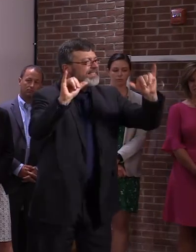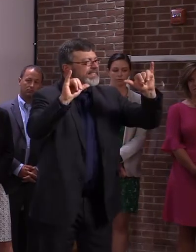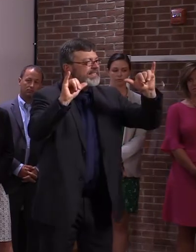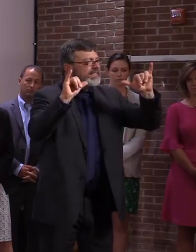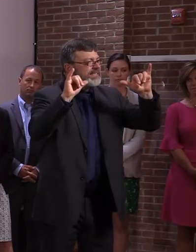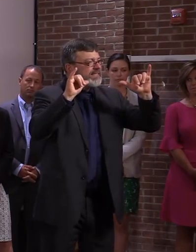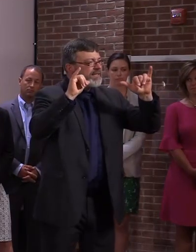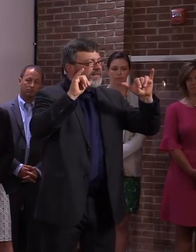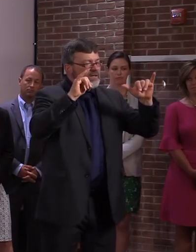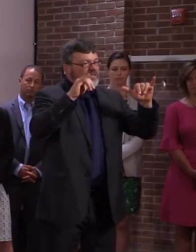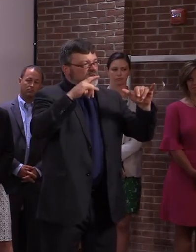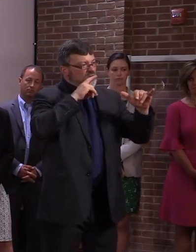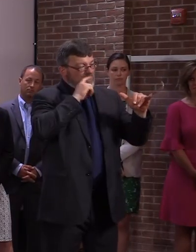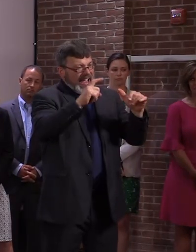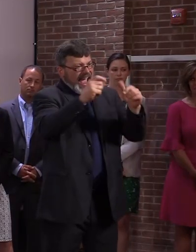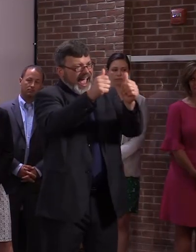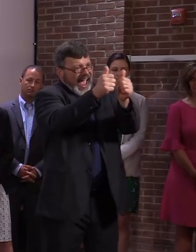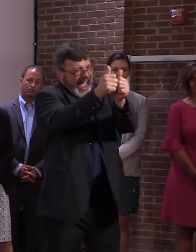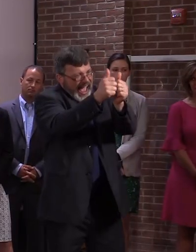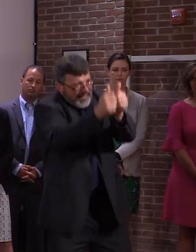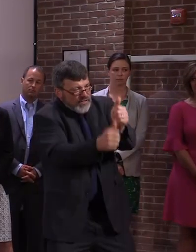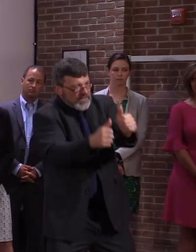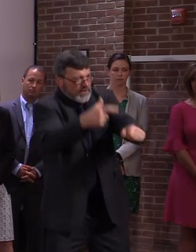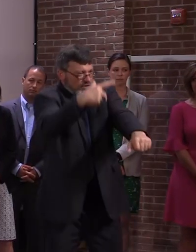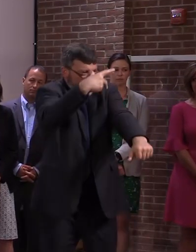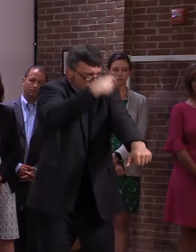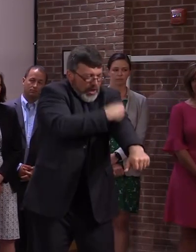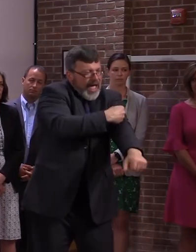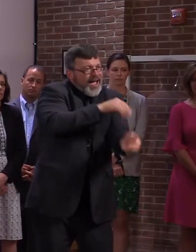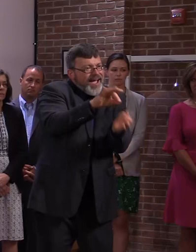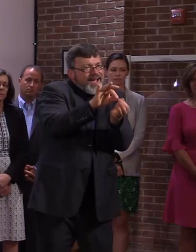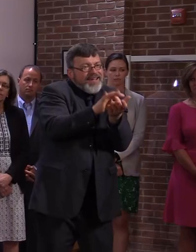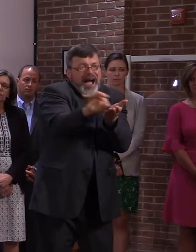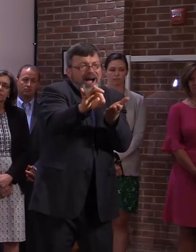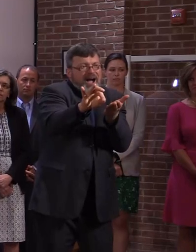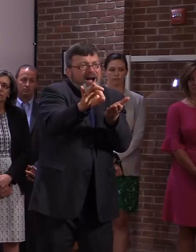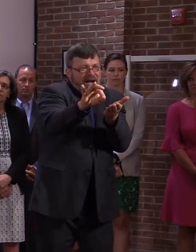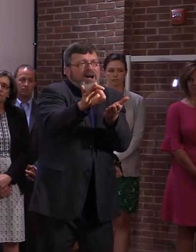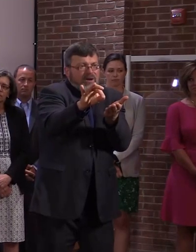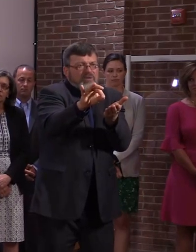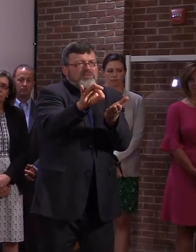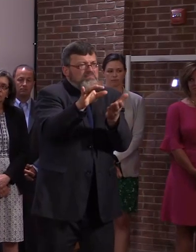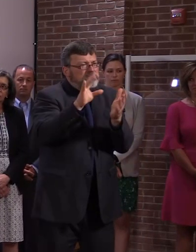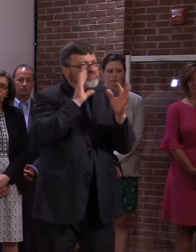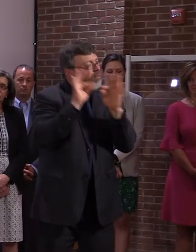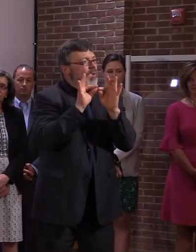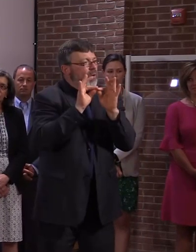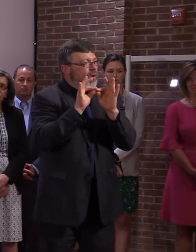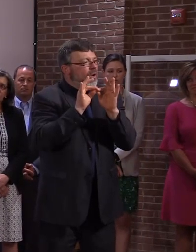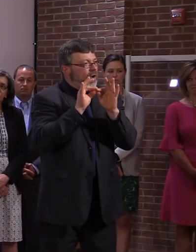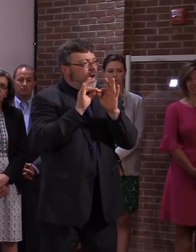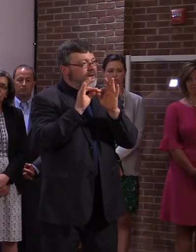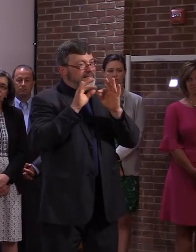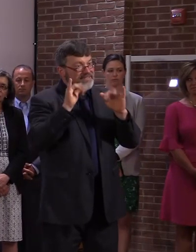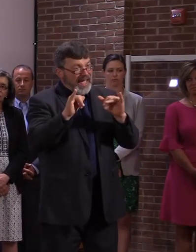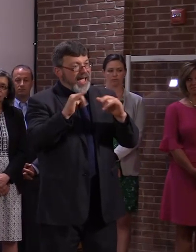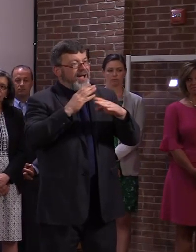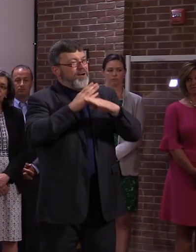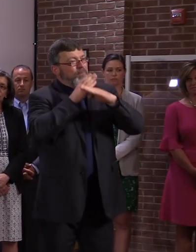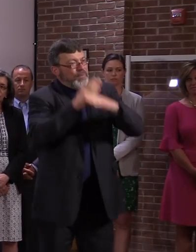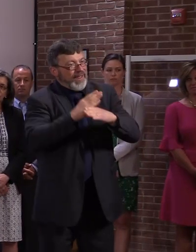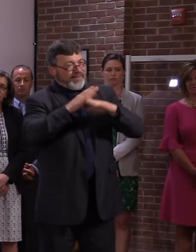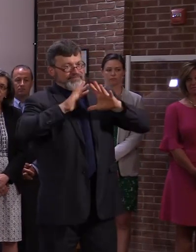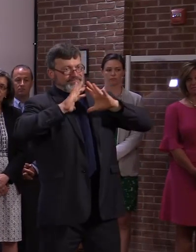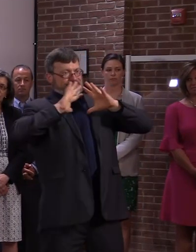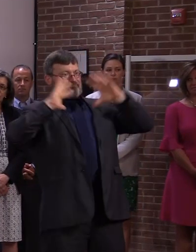every Vermonter we vaccinate in the future just protects us more in what we know